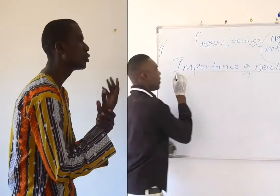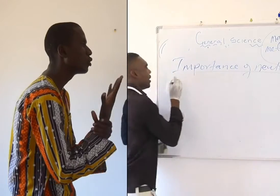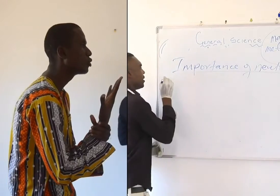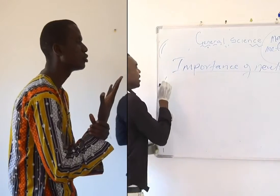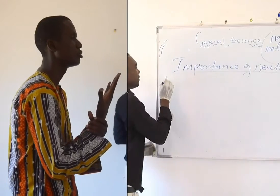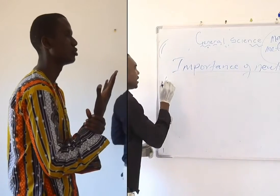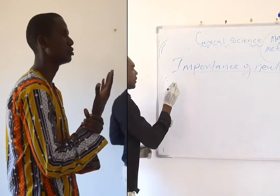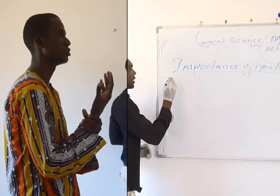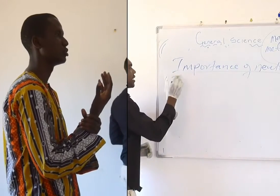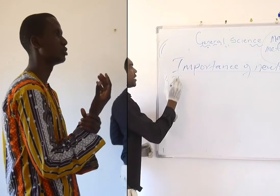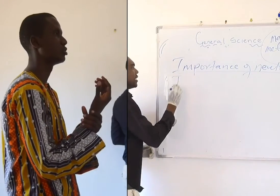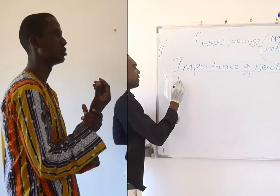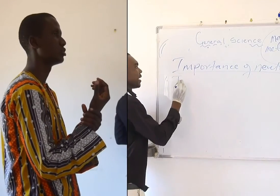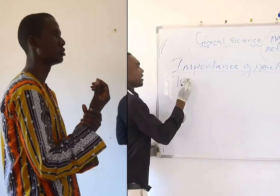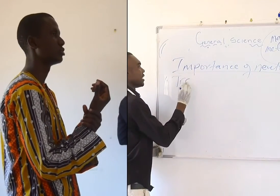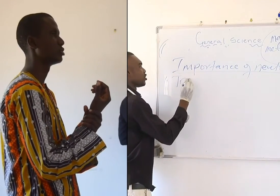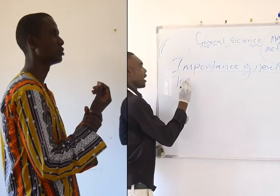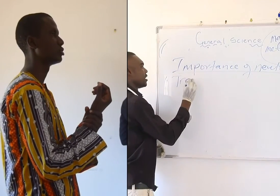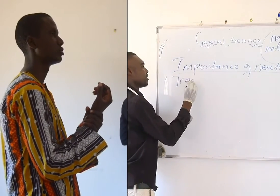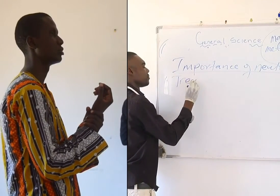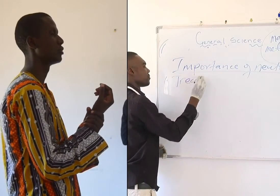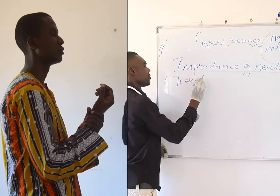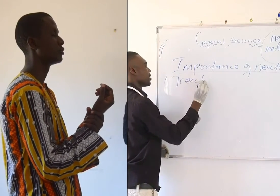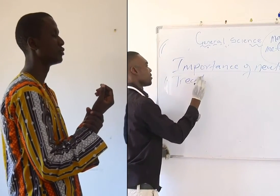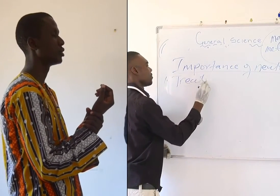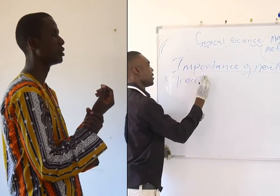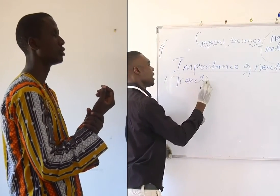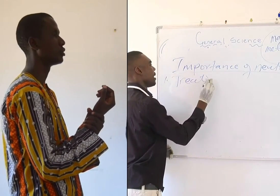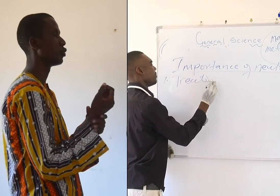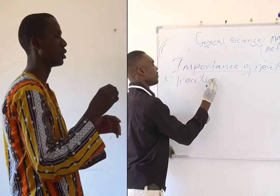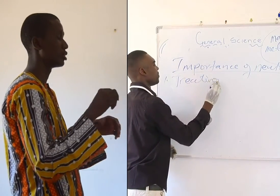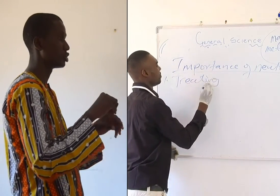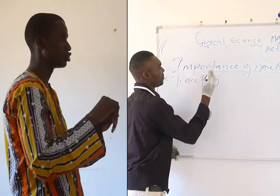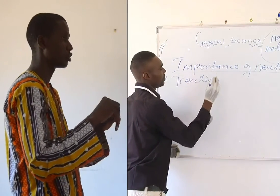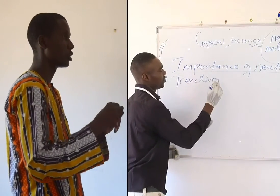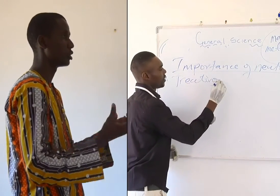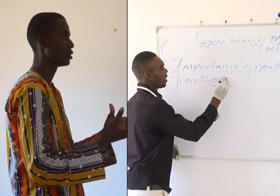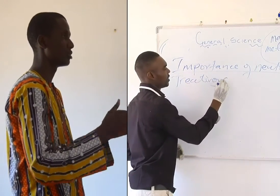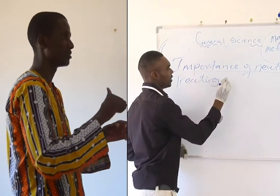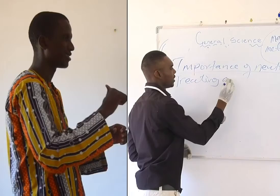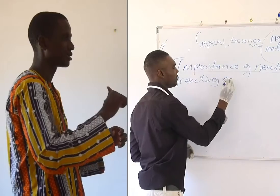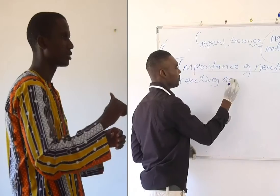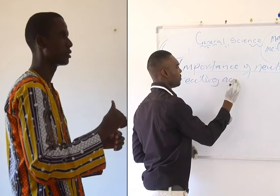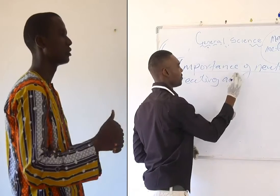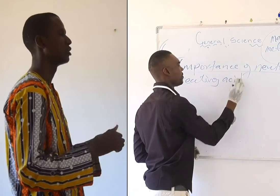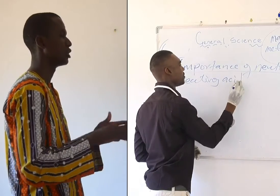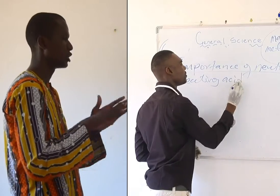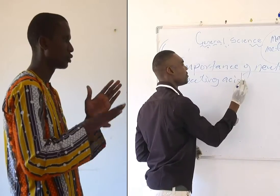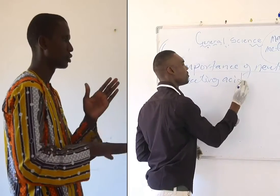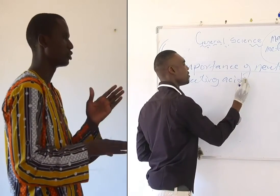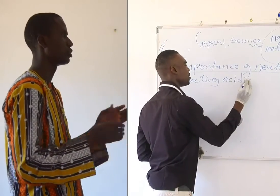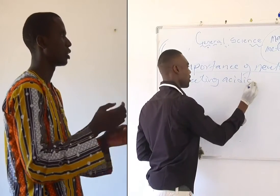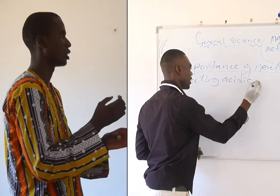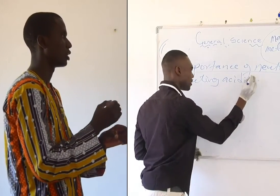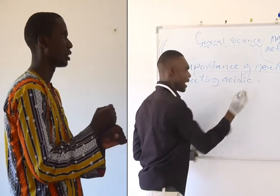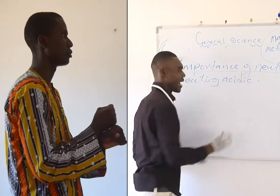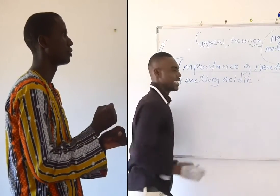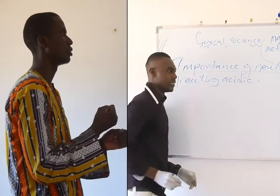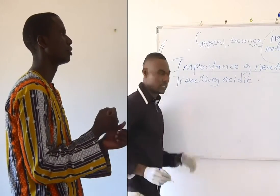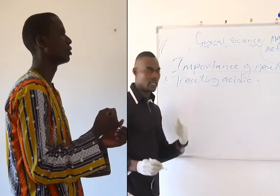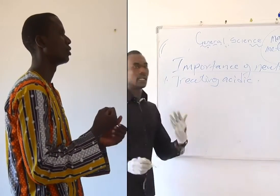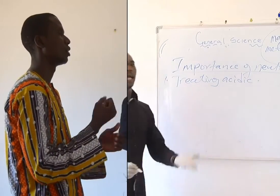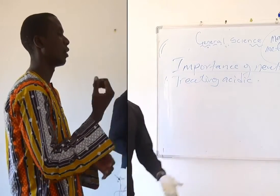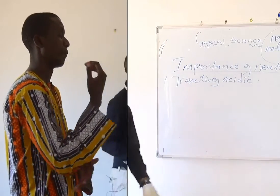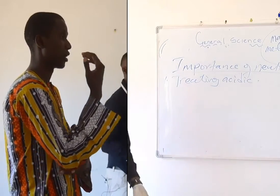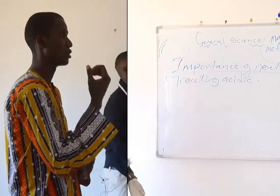So number one we give is by treating acidic soils with lime. Acidic soils by